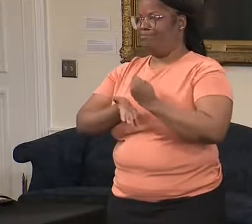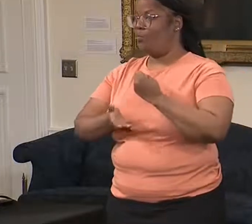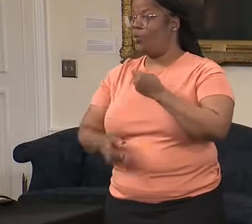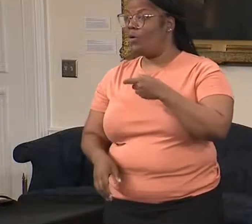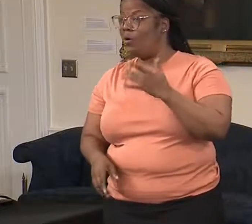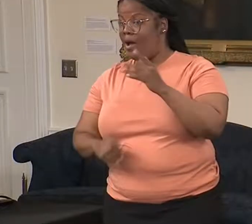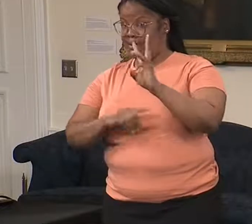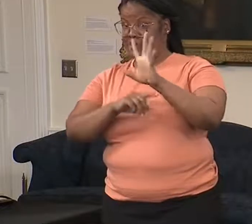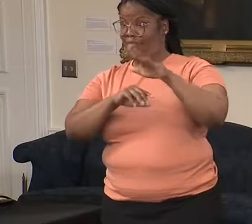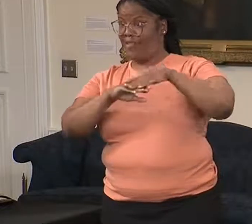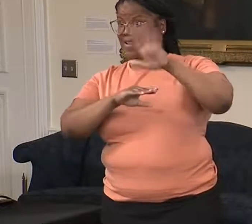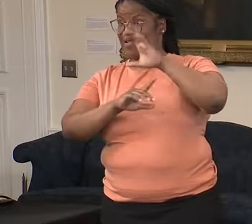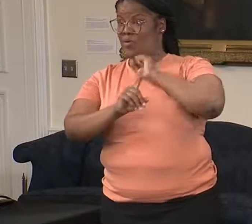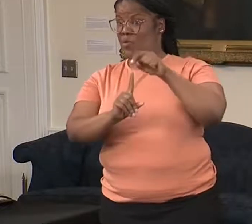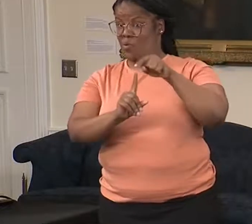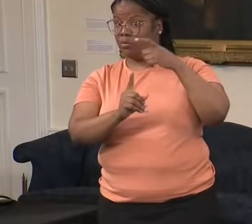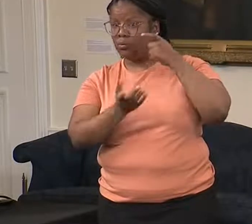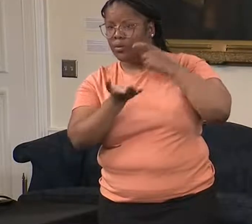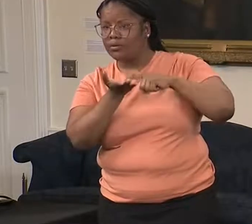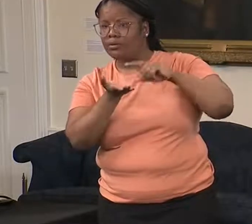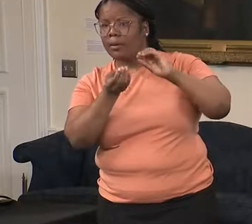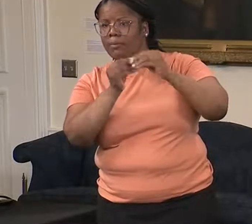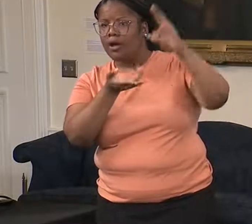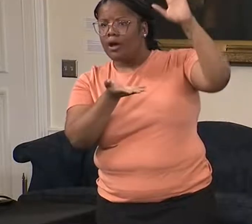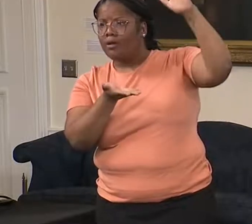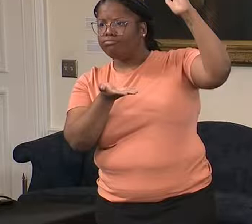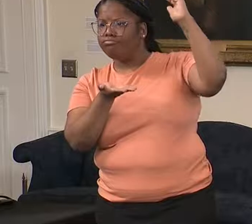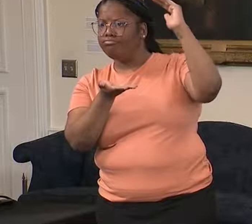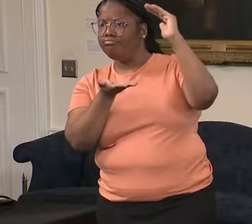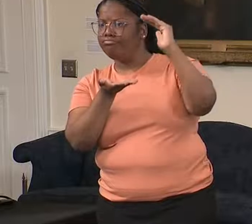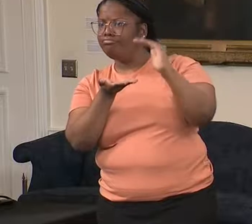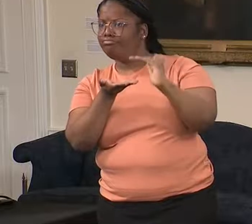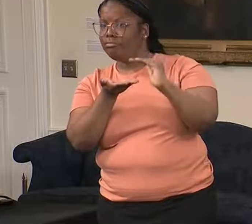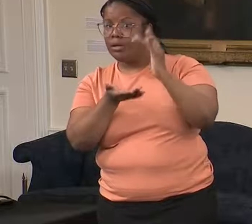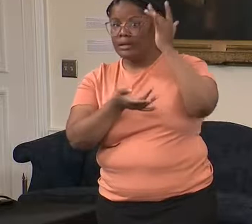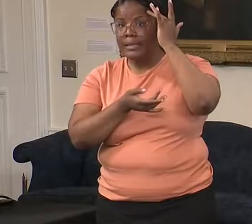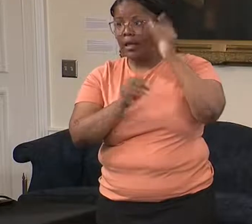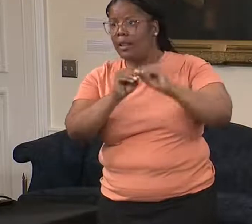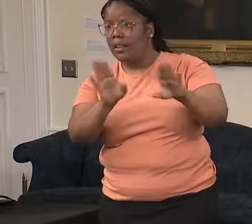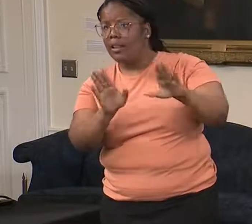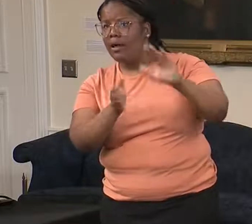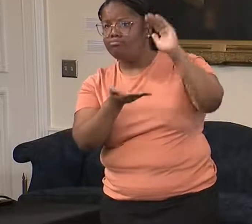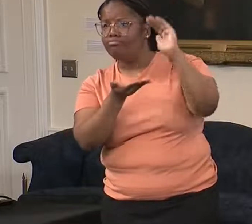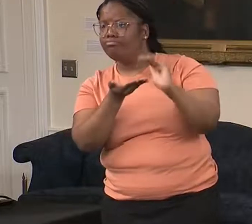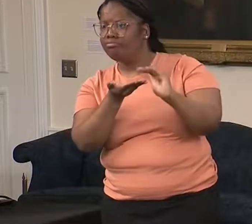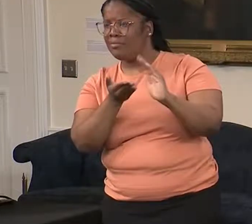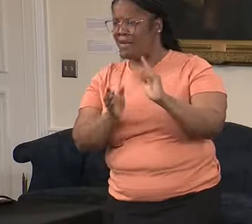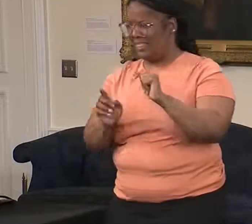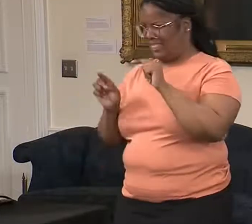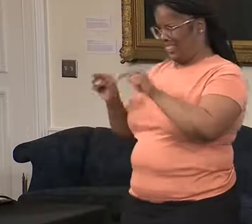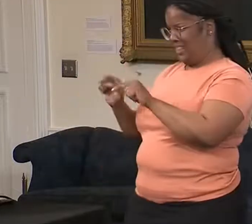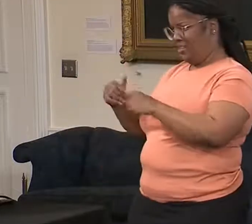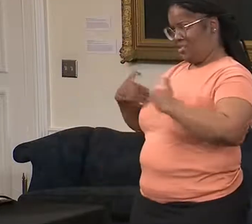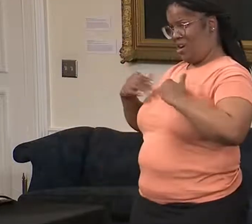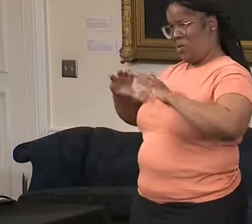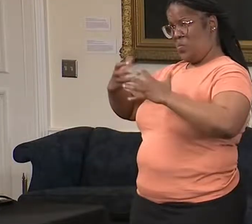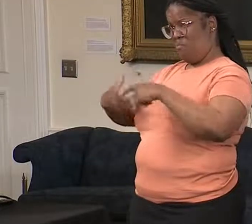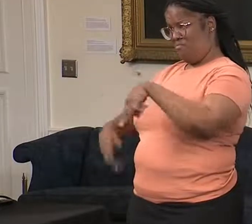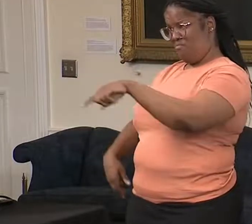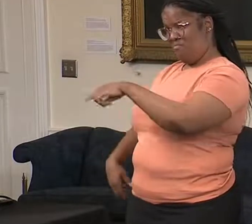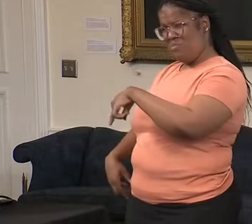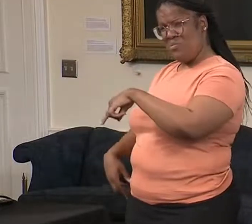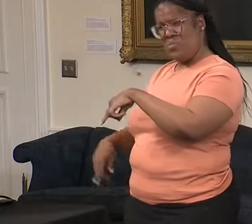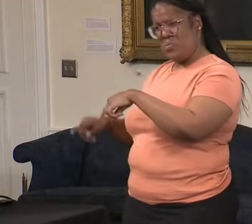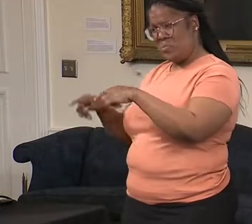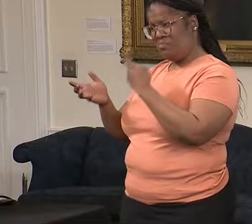fewer and fewer of our older residents getting sick or hospitalized or dying because 76% of them have been